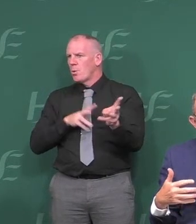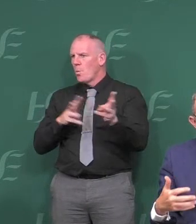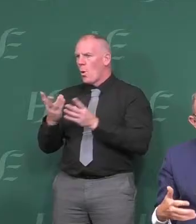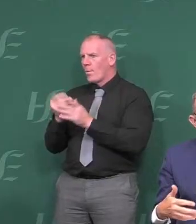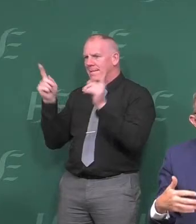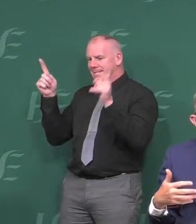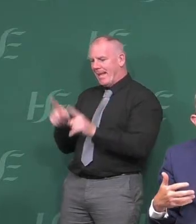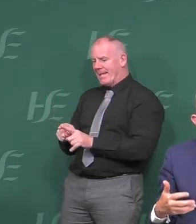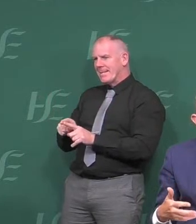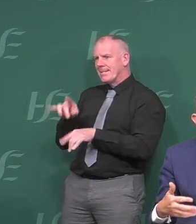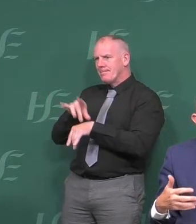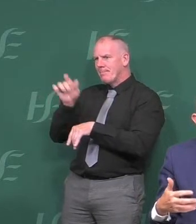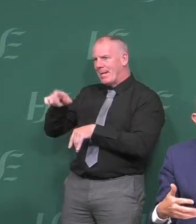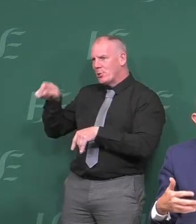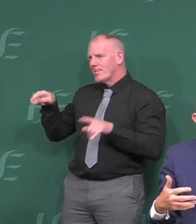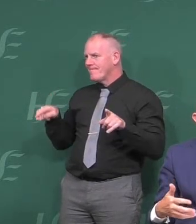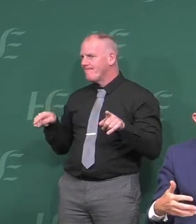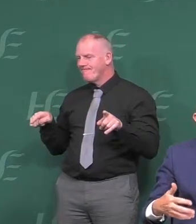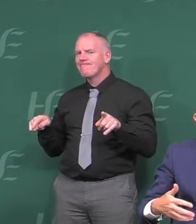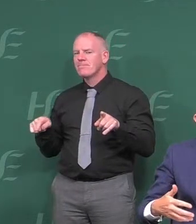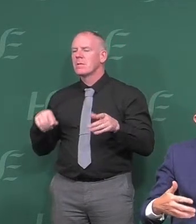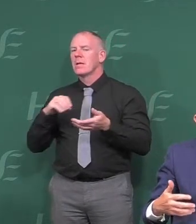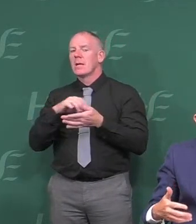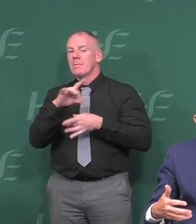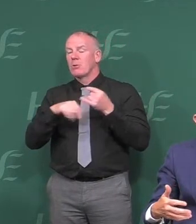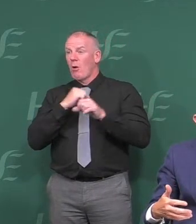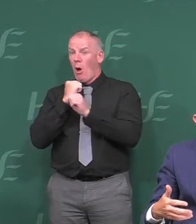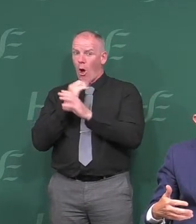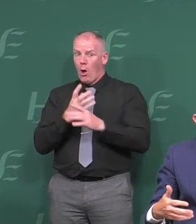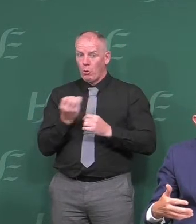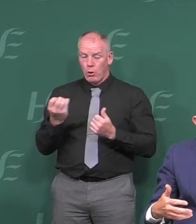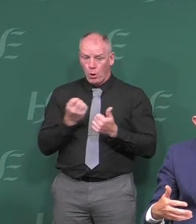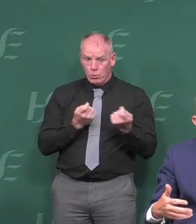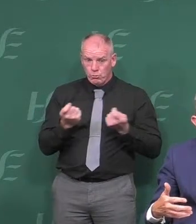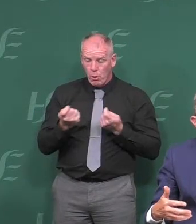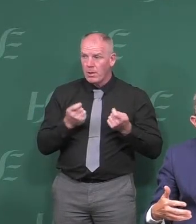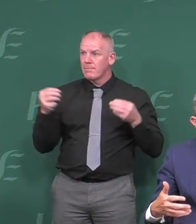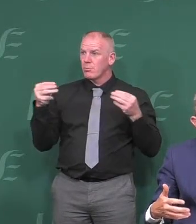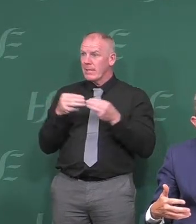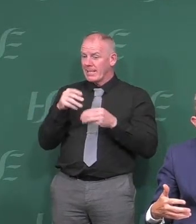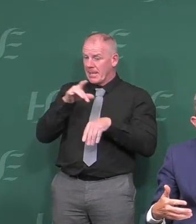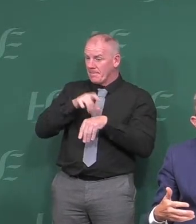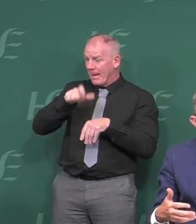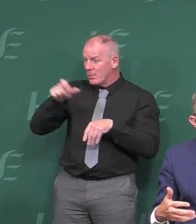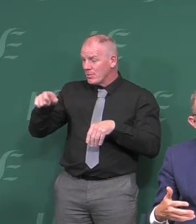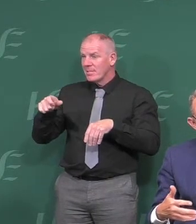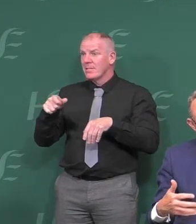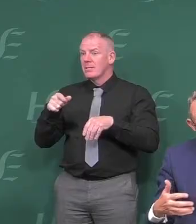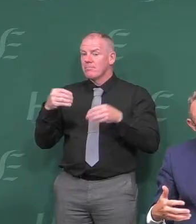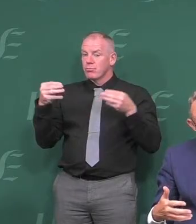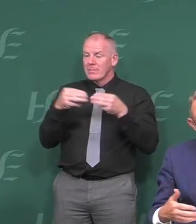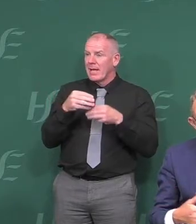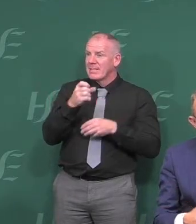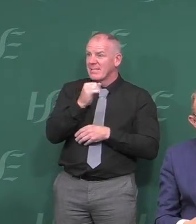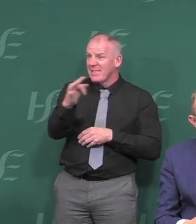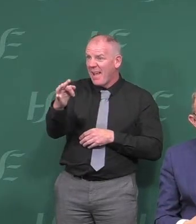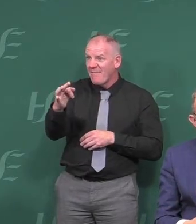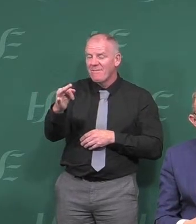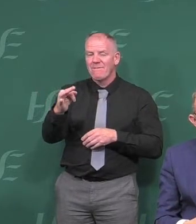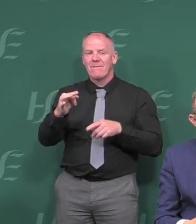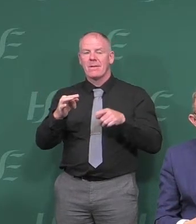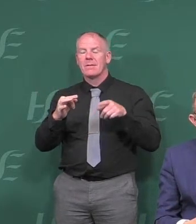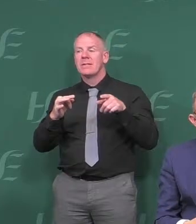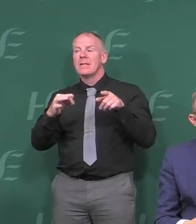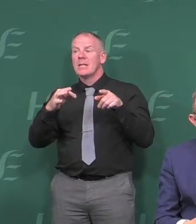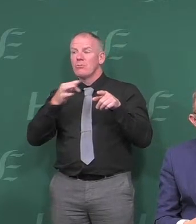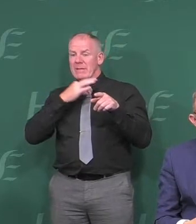ensured that all the other infection prevention and control measures are in place to protect patients and staff, and that if they're in place and